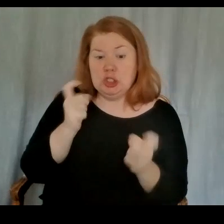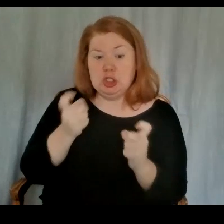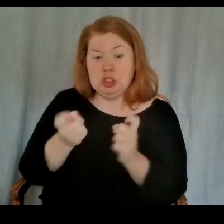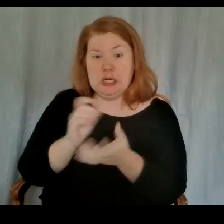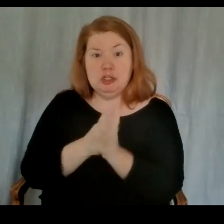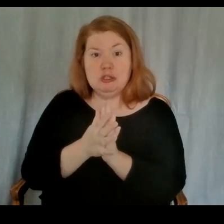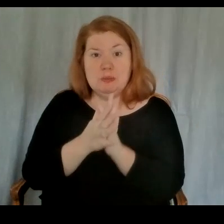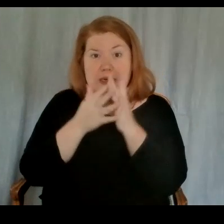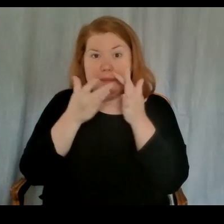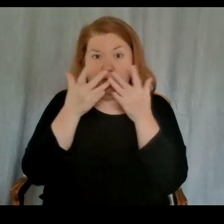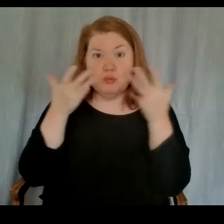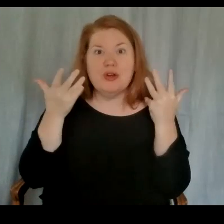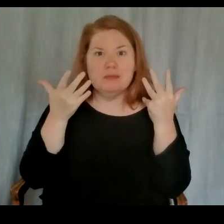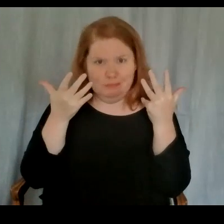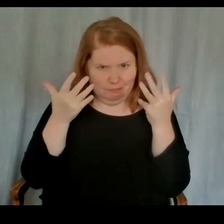try to get them.